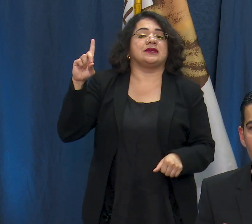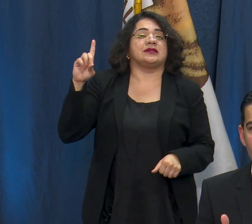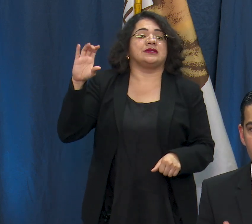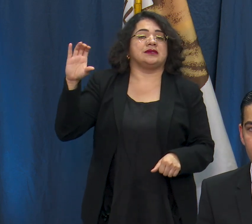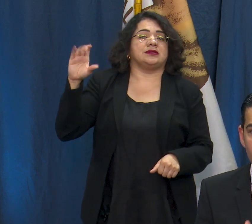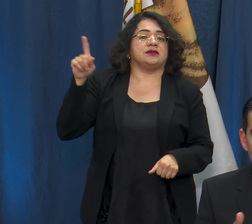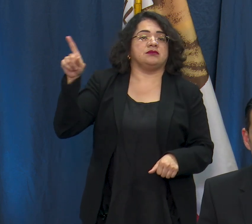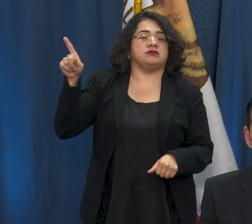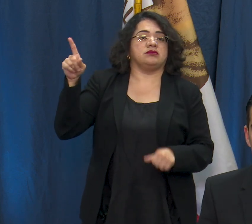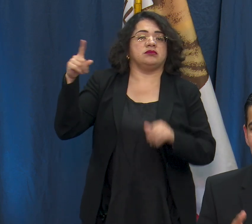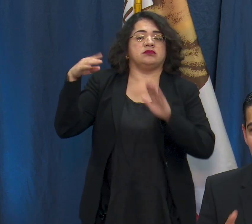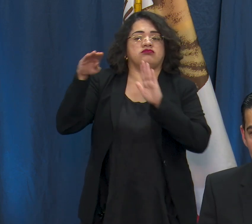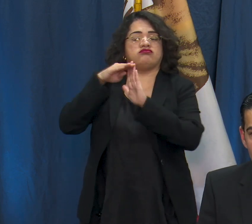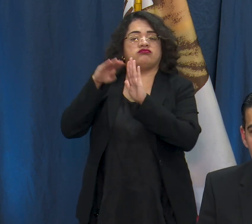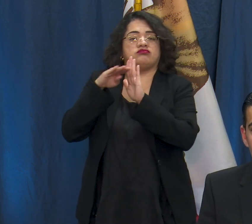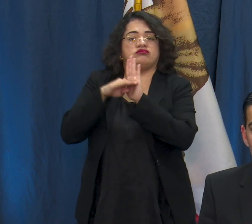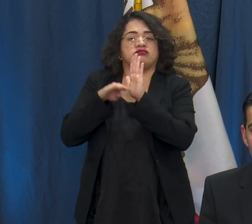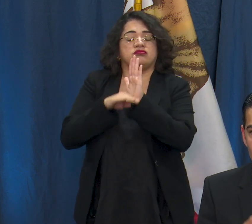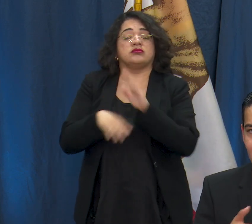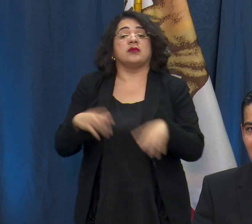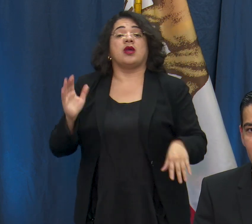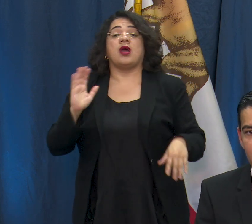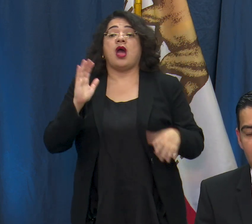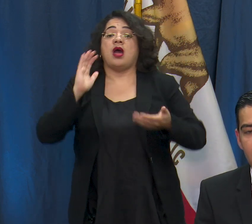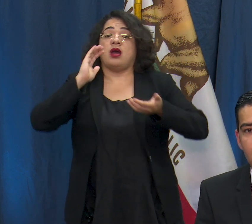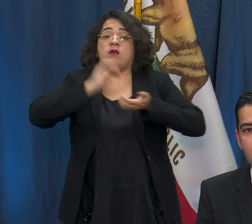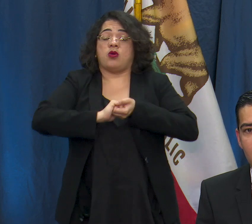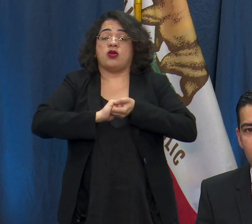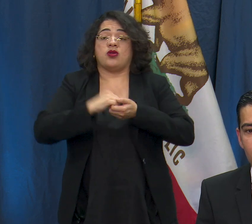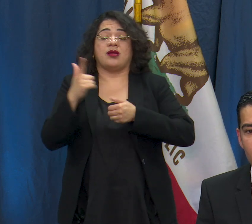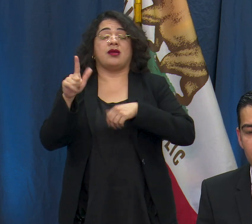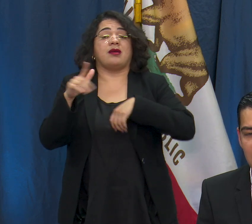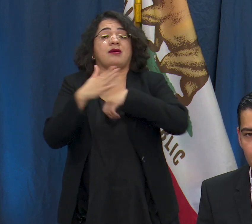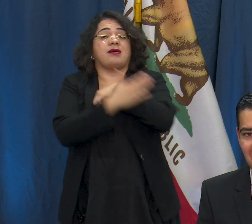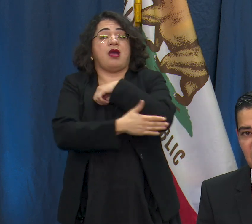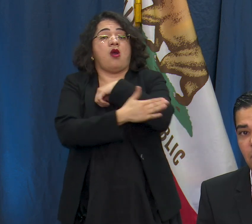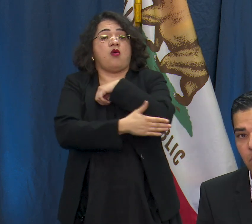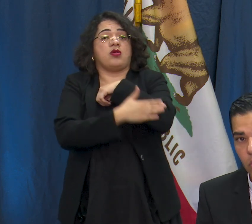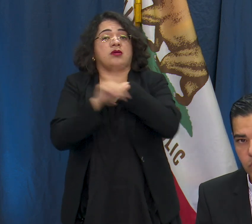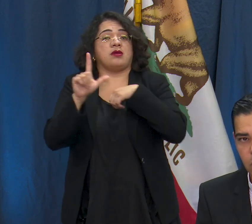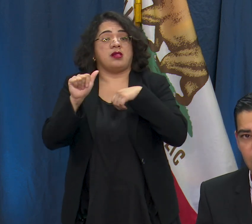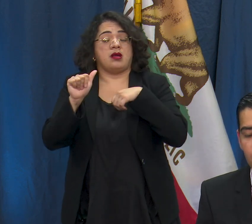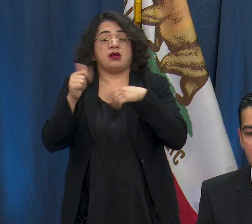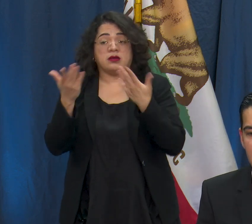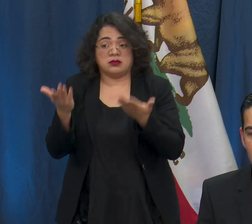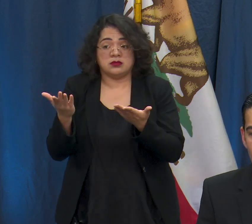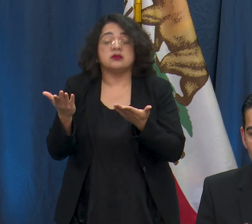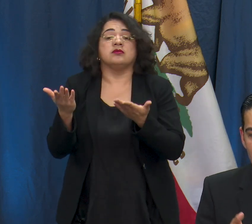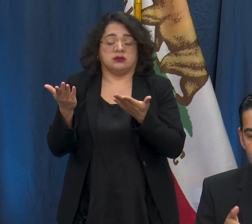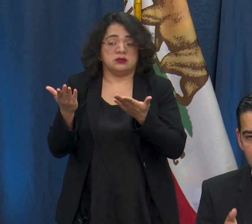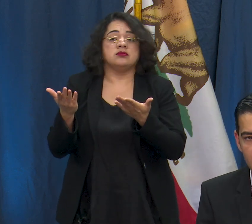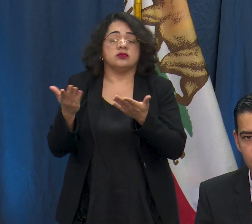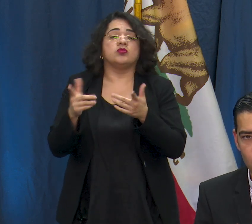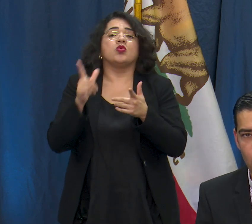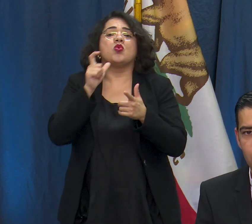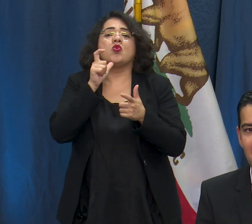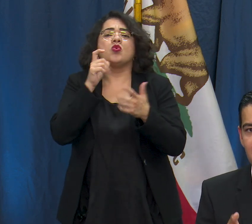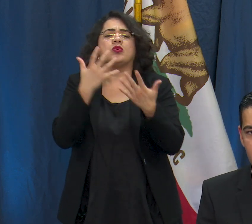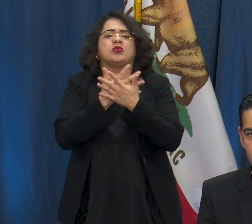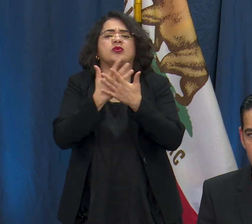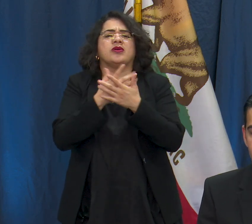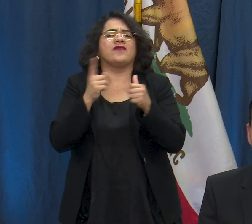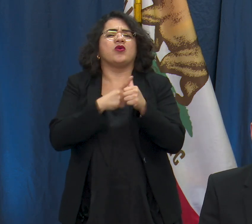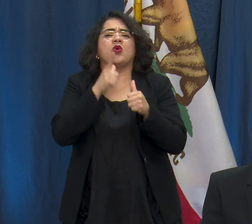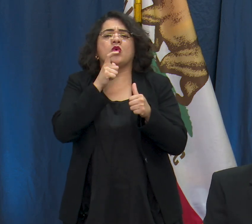also partnered with our county to ensure that we're testing the people that need it the most. And so we have begun, of course,